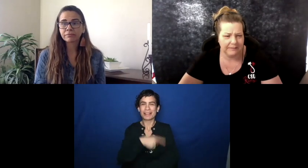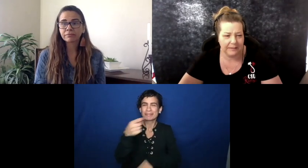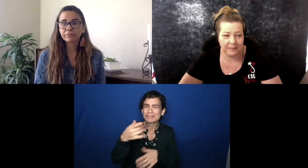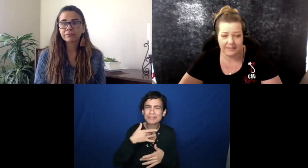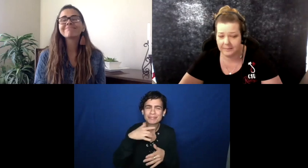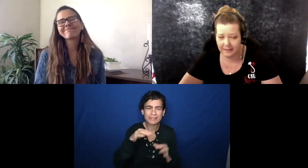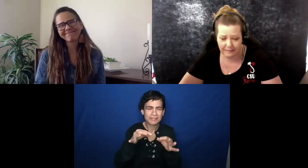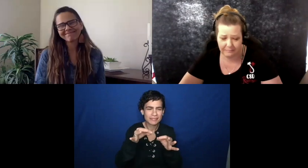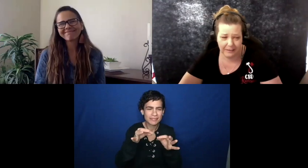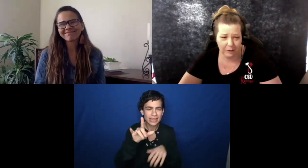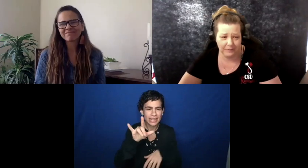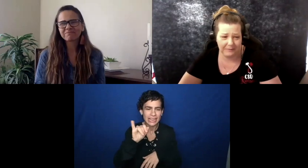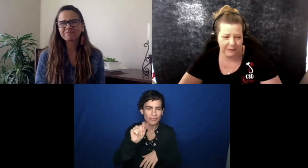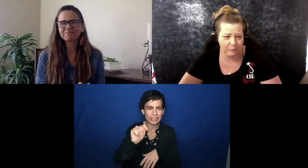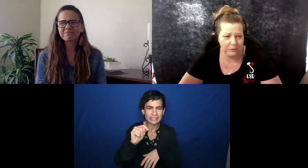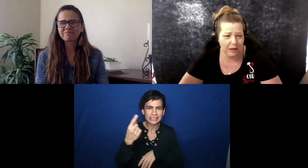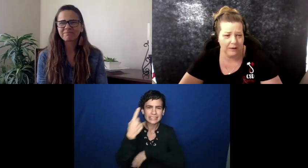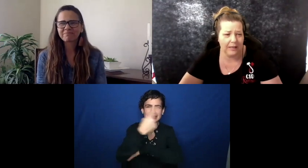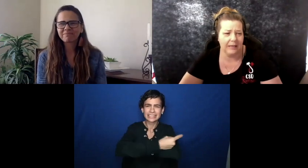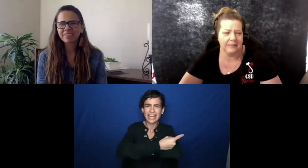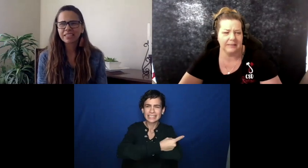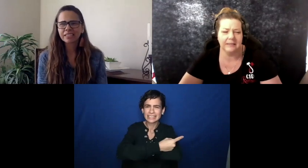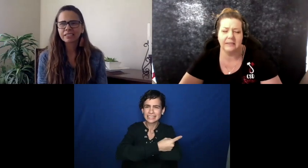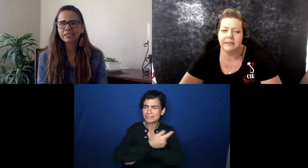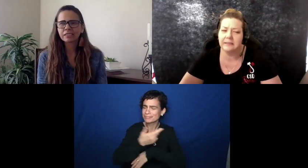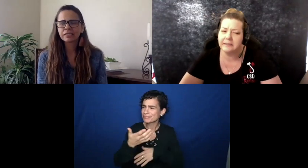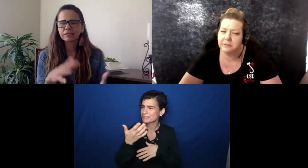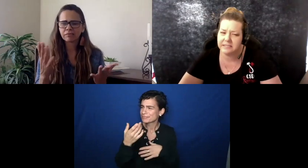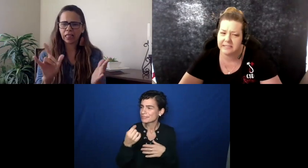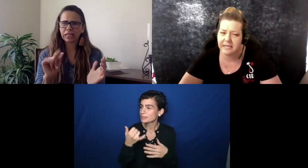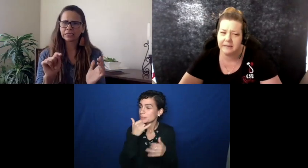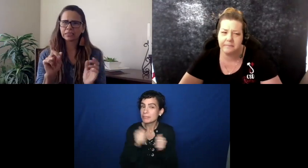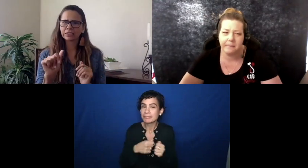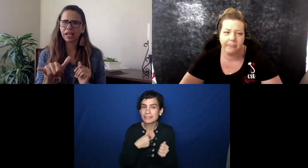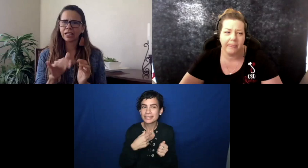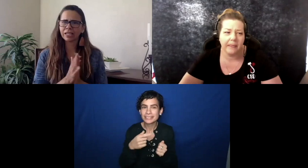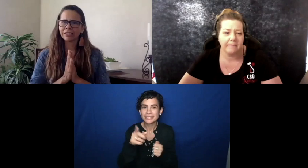I feel like because I've been at home, I've been home too long. The Literacy Day.